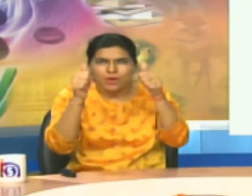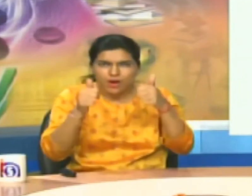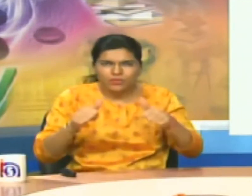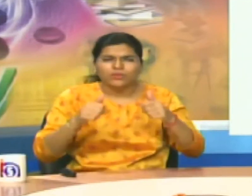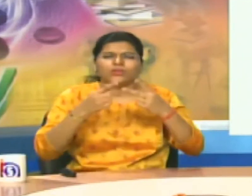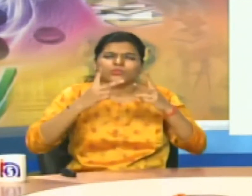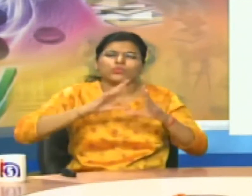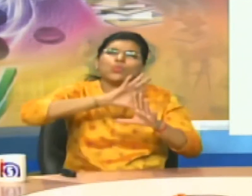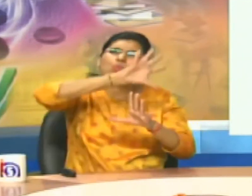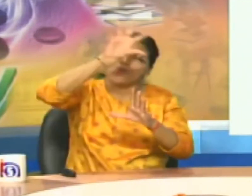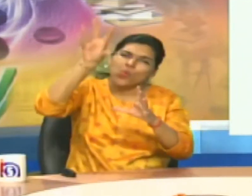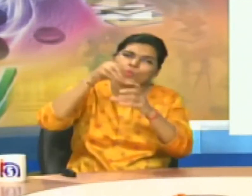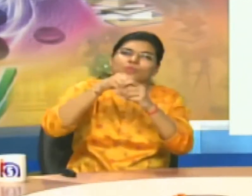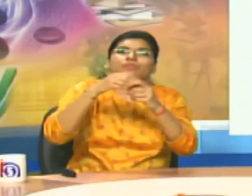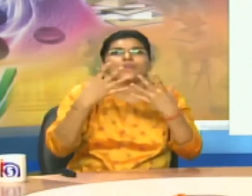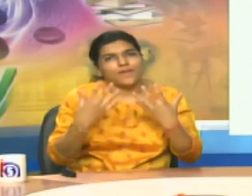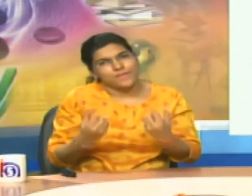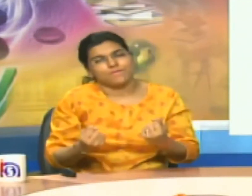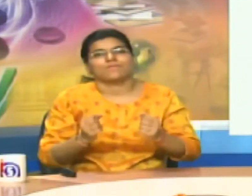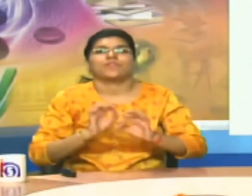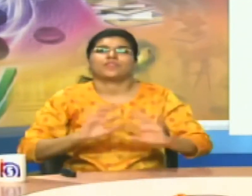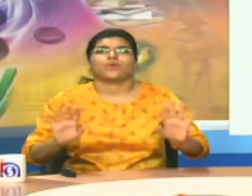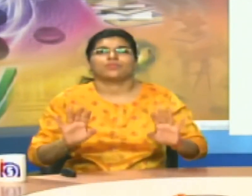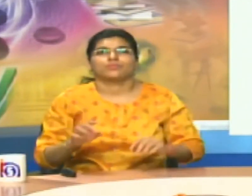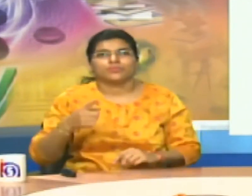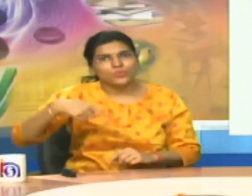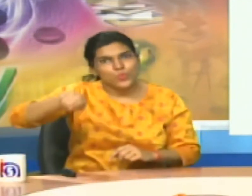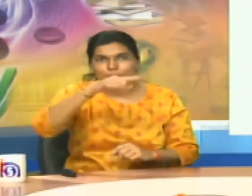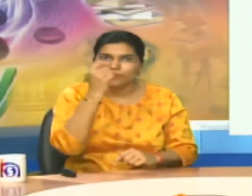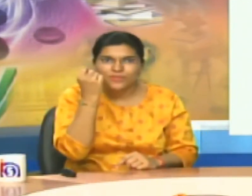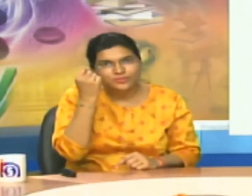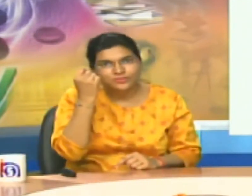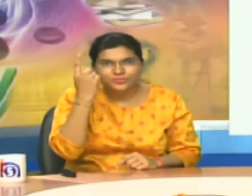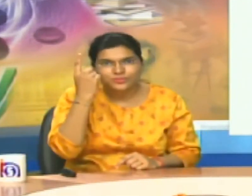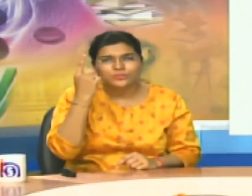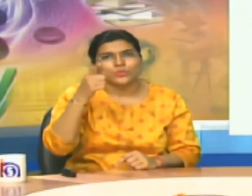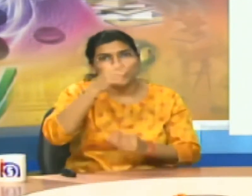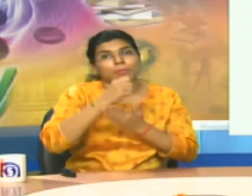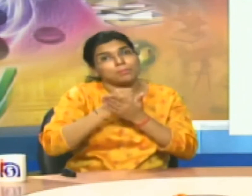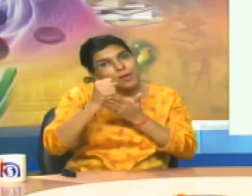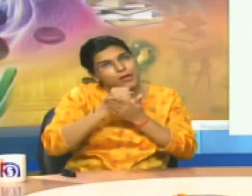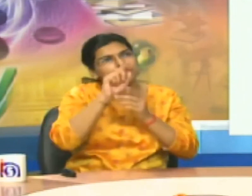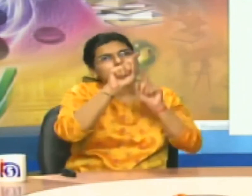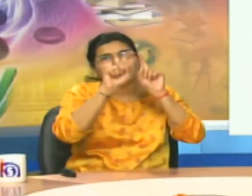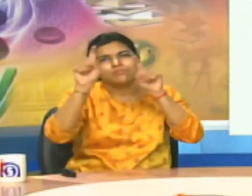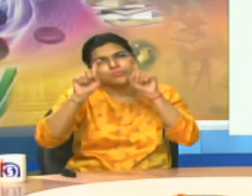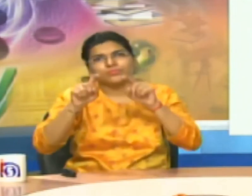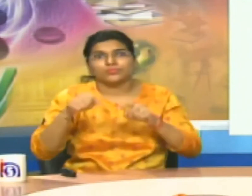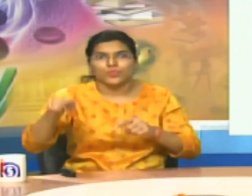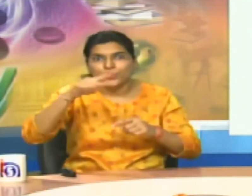of it. You can make the necessary changes, you can do the necessary calculation. So, I hope you